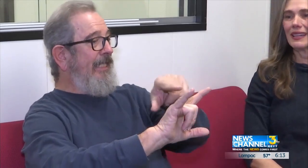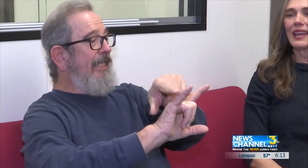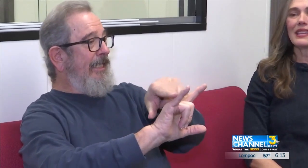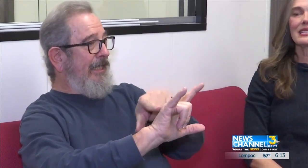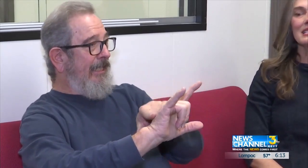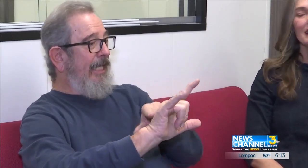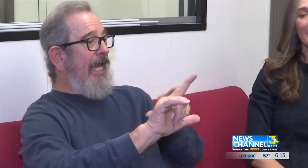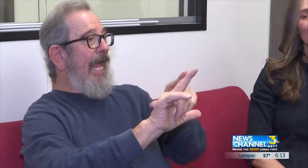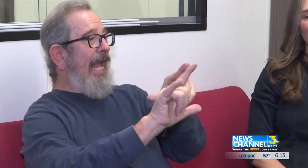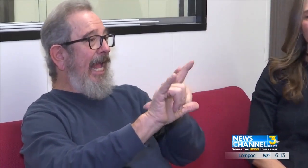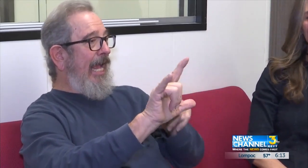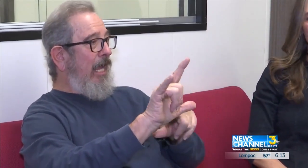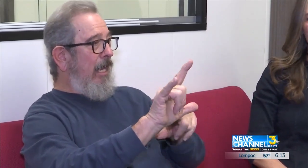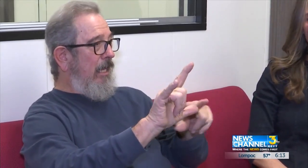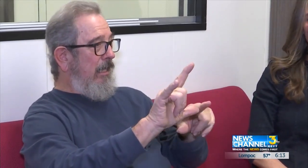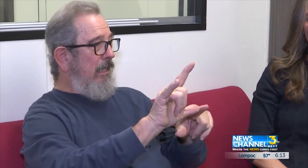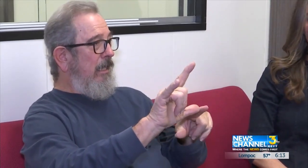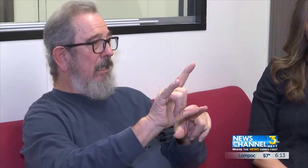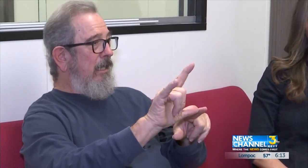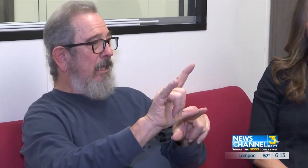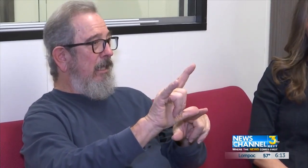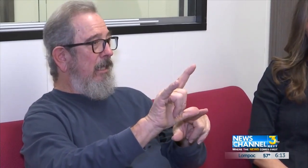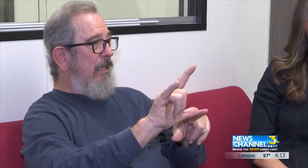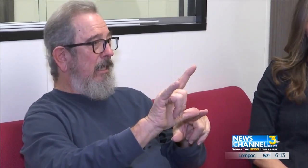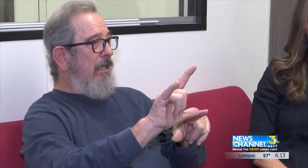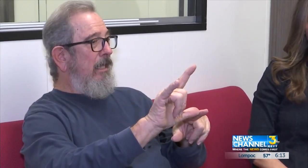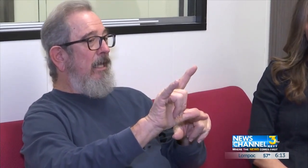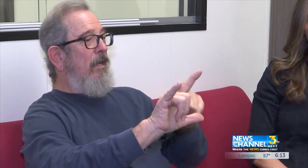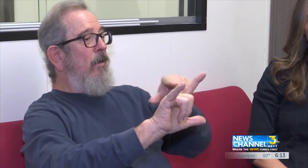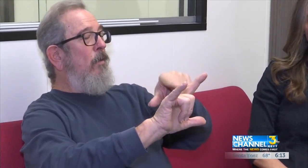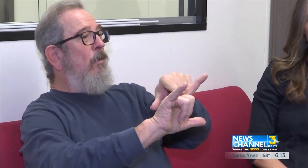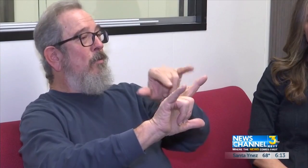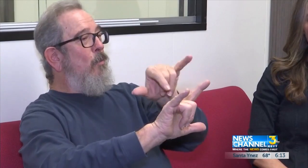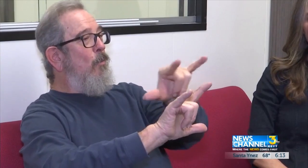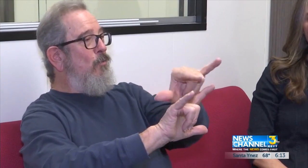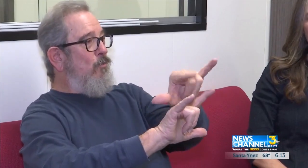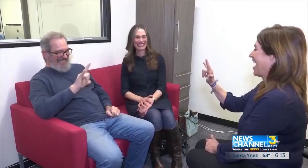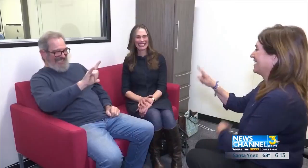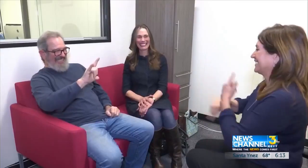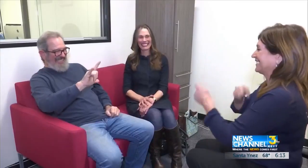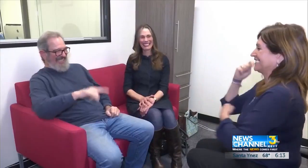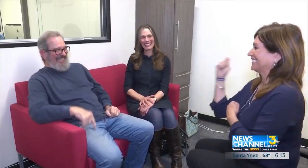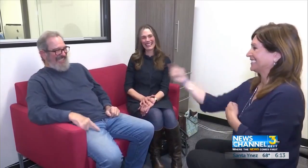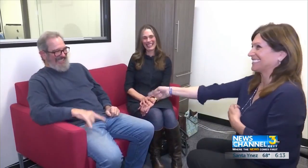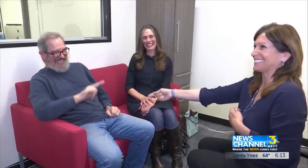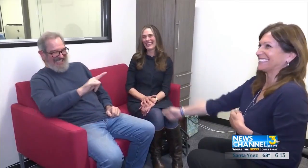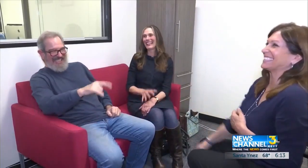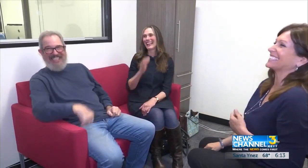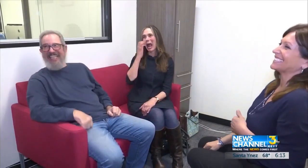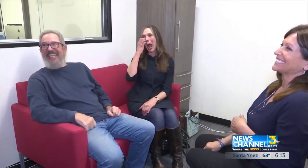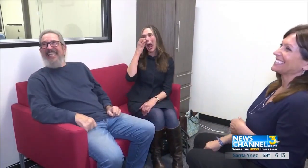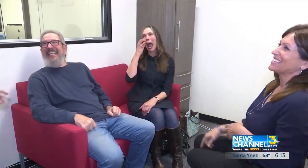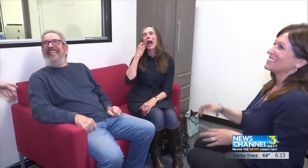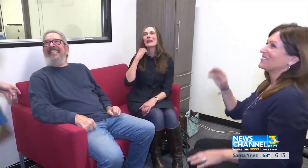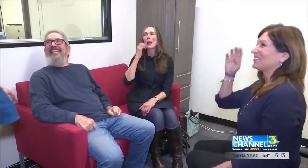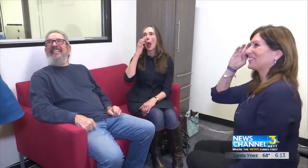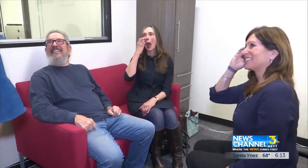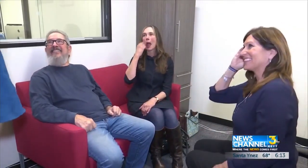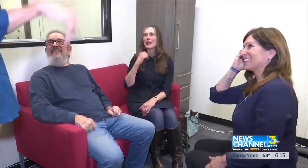Ken offered to teach me how to sign. The letter L from the alphabet. Instead, I asked him to pitch in and sign off this report.